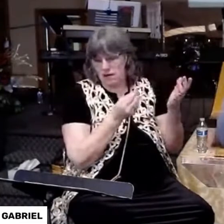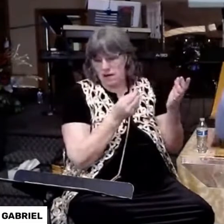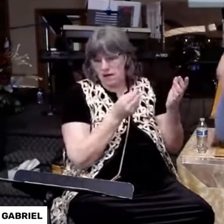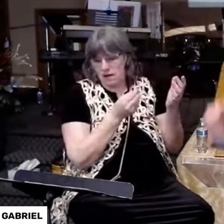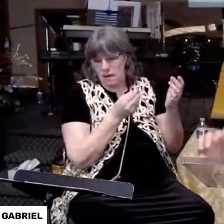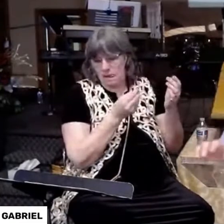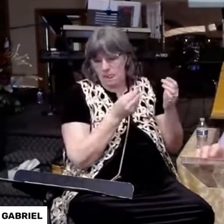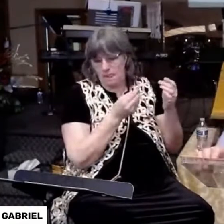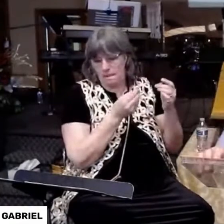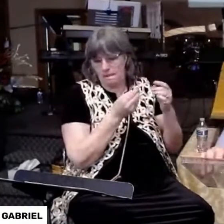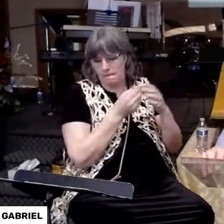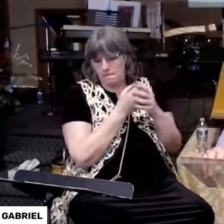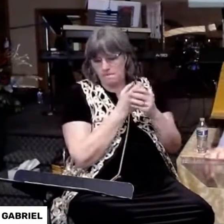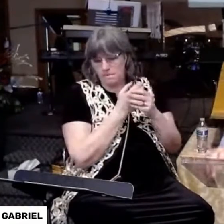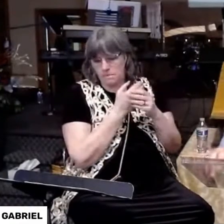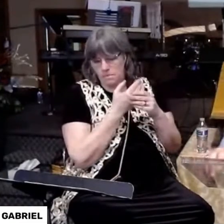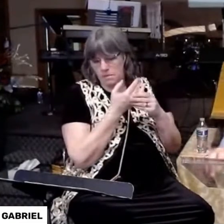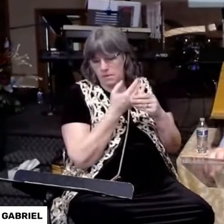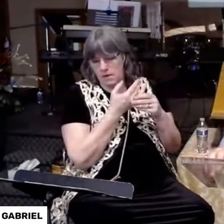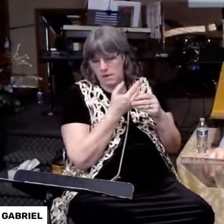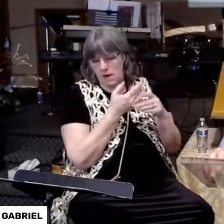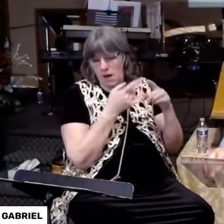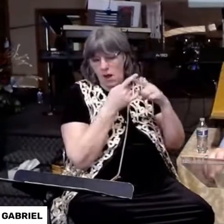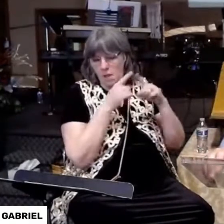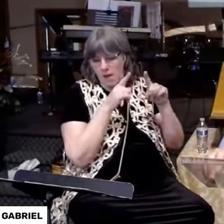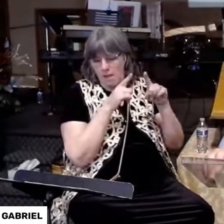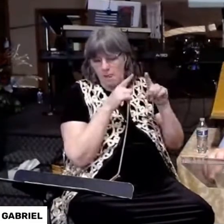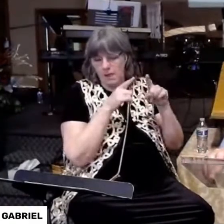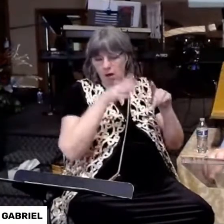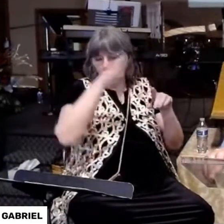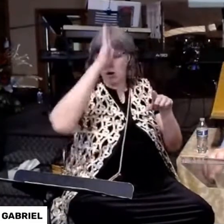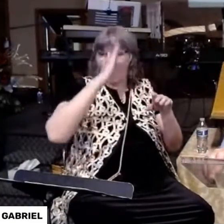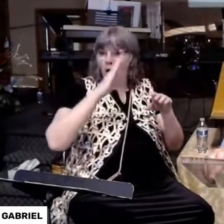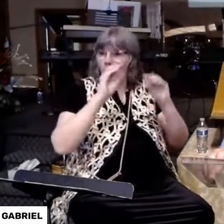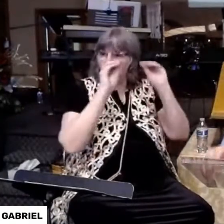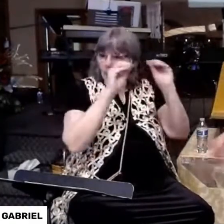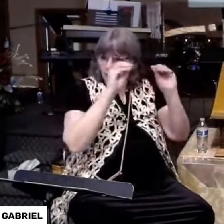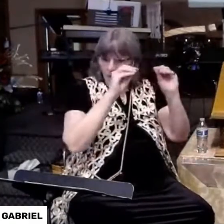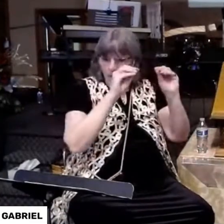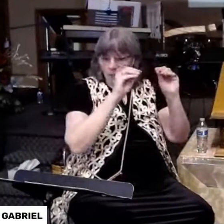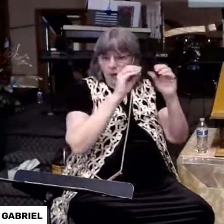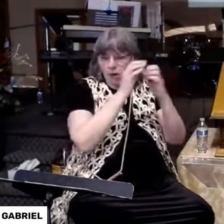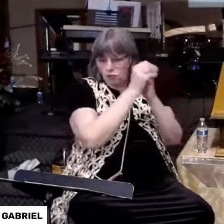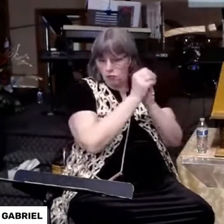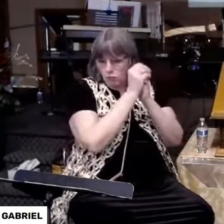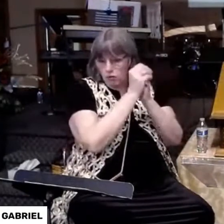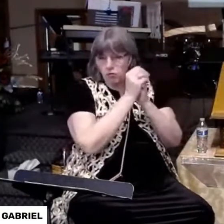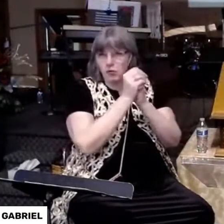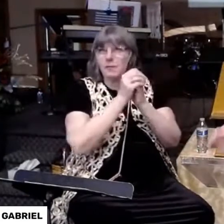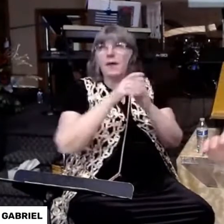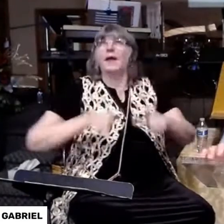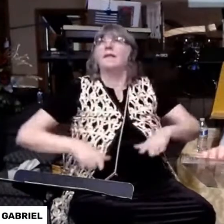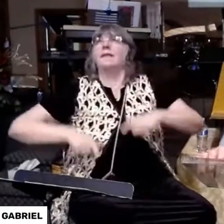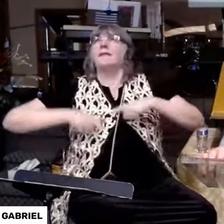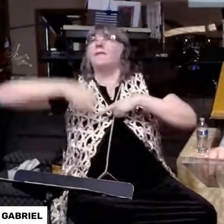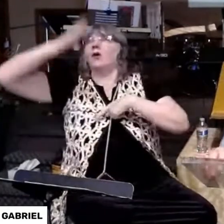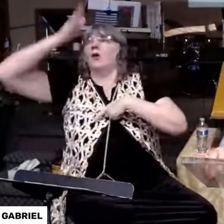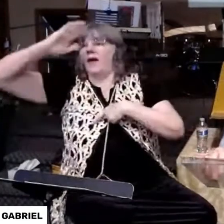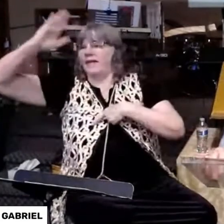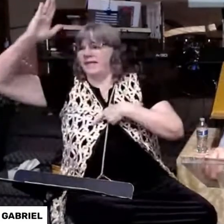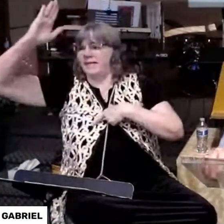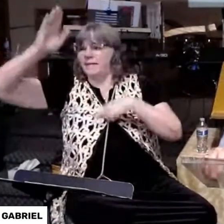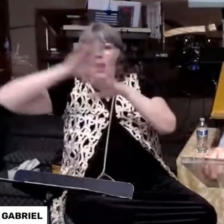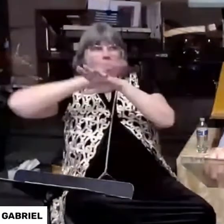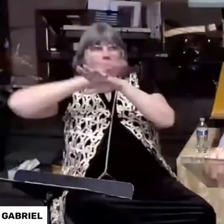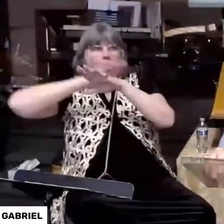And the verse at the top is a verse from Isaiah. And I'm sorry, I know it's hard to see, that talks about